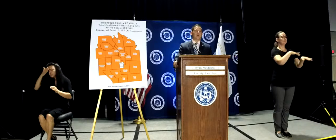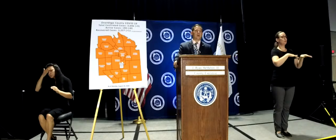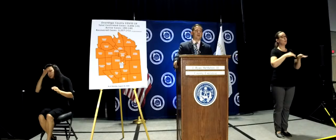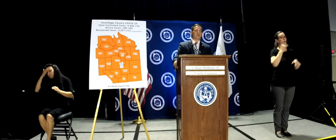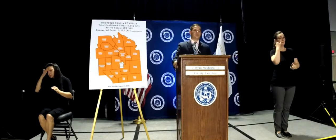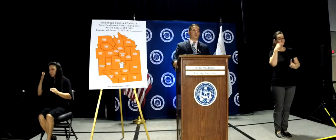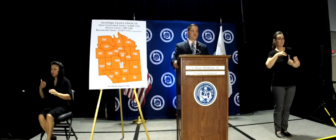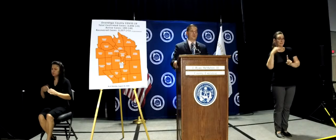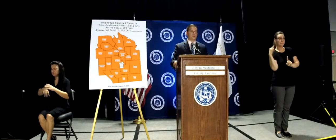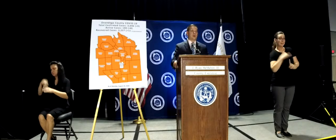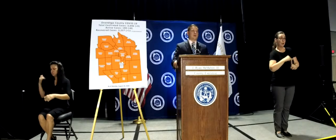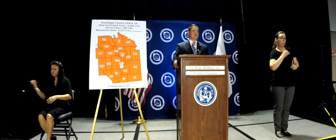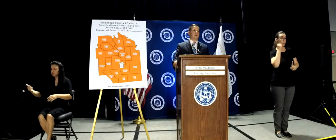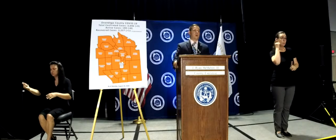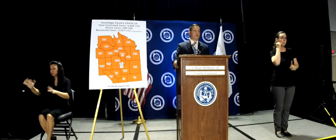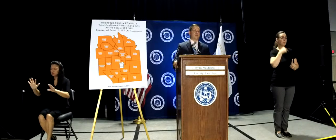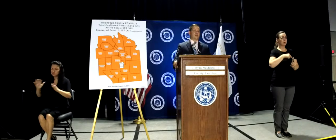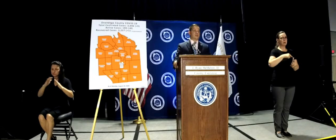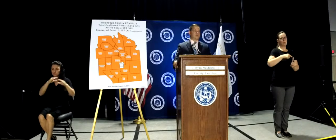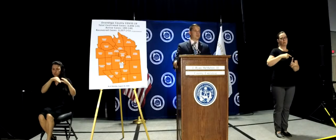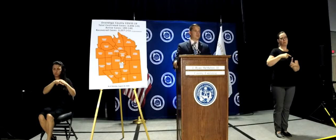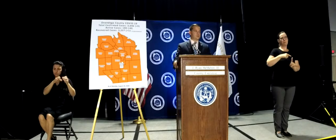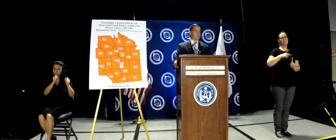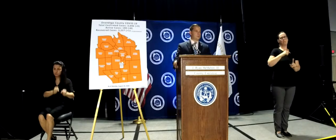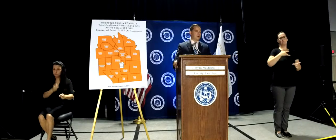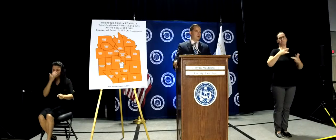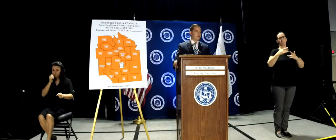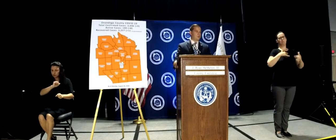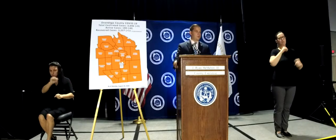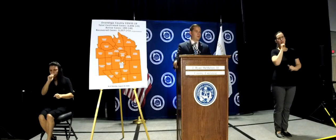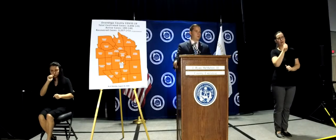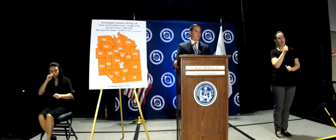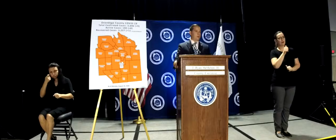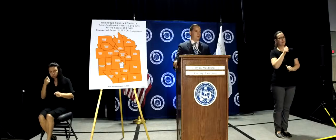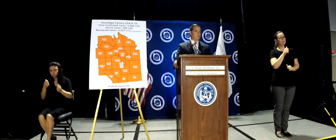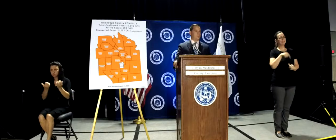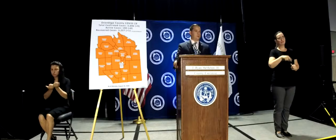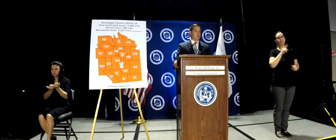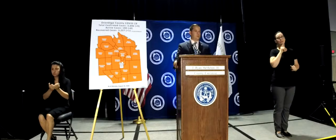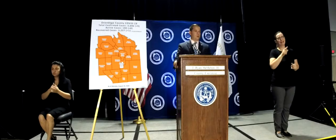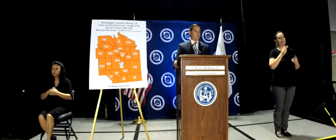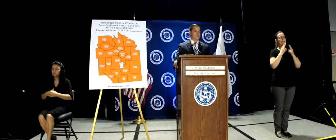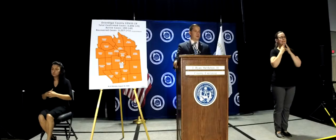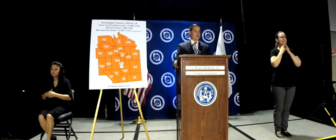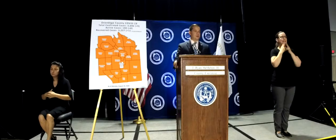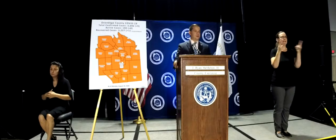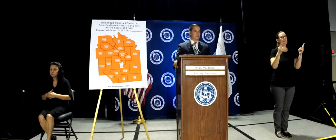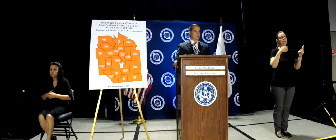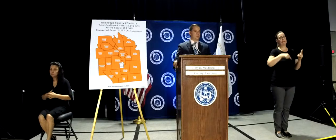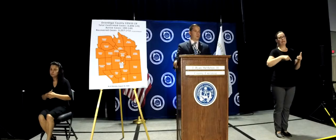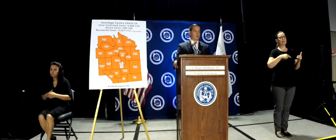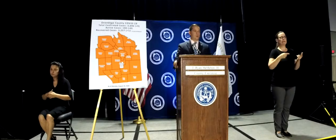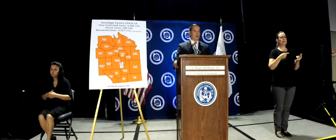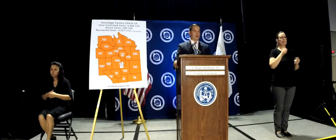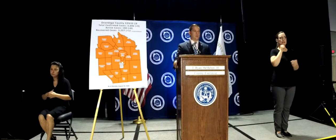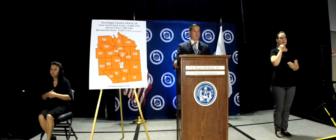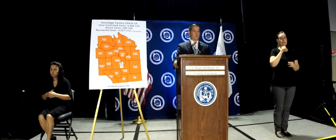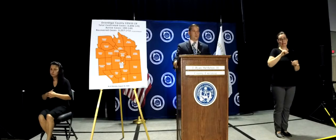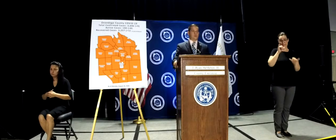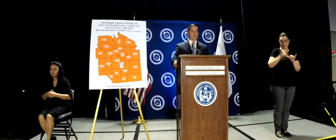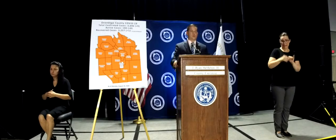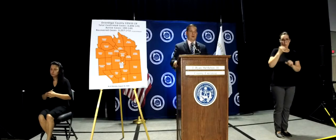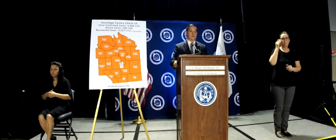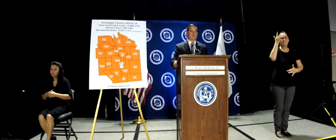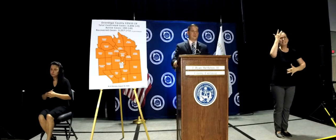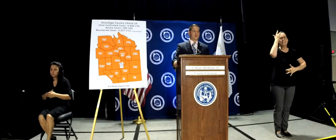So it just shows you no ill intentions, just we need to remember when we're sick, we don't go out and we